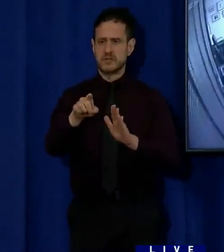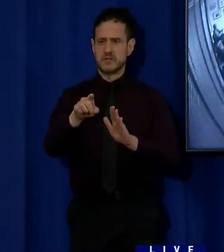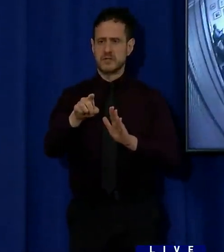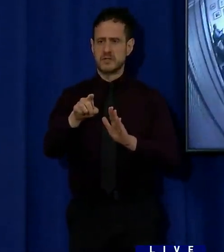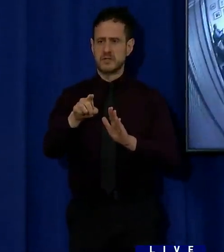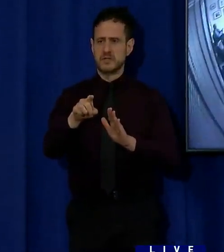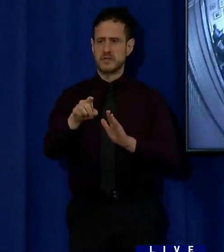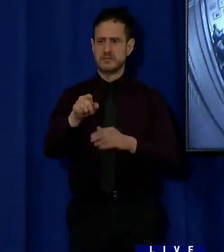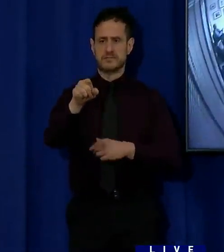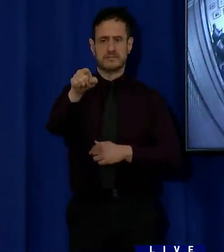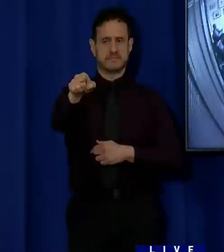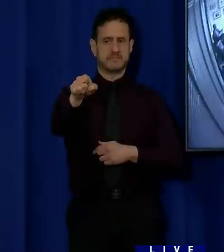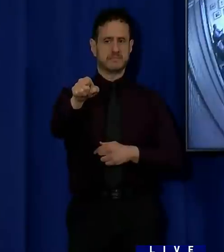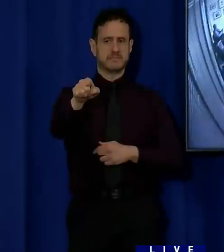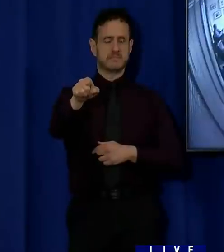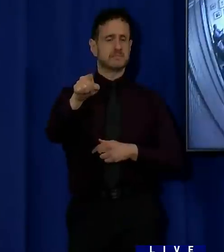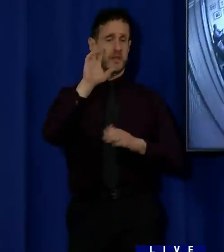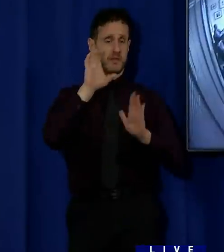shot?